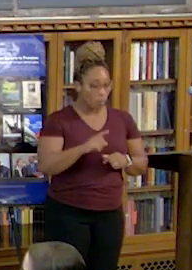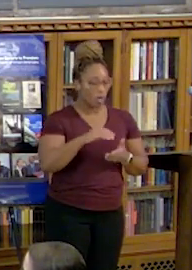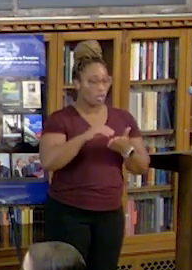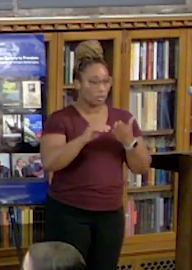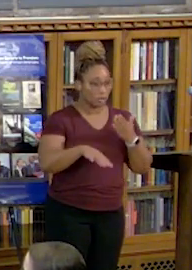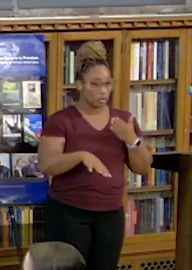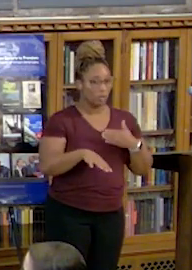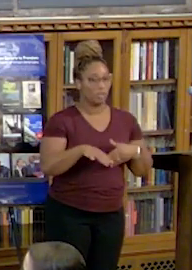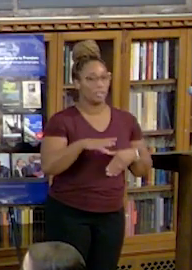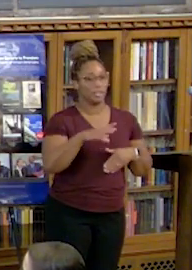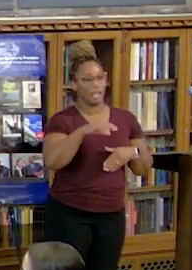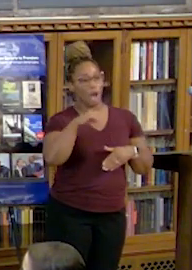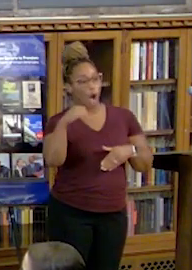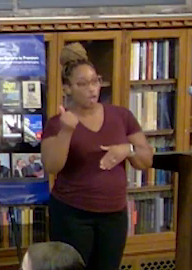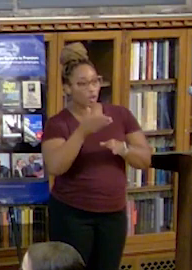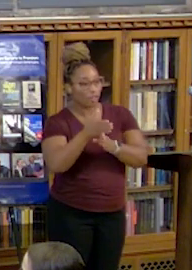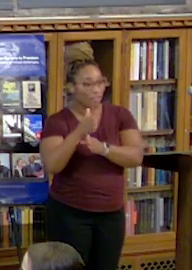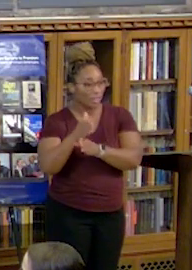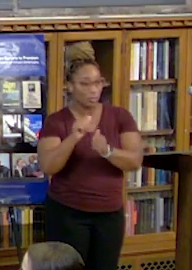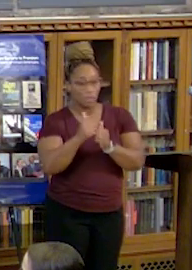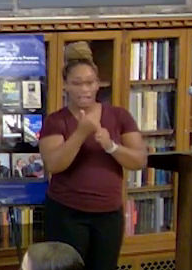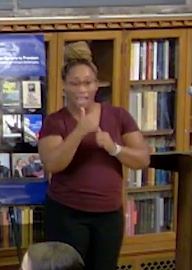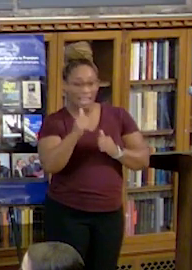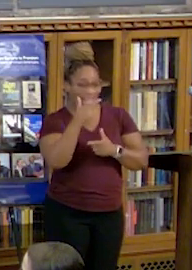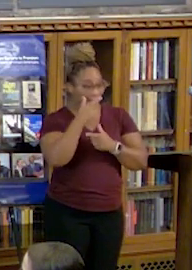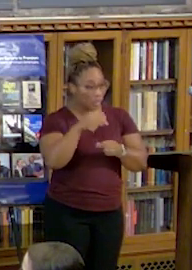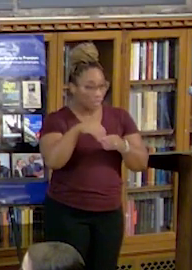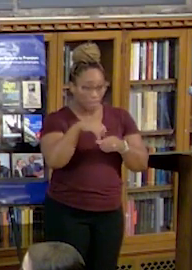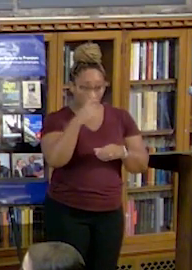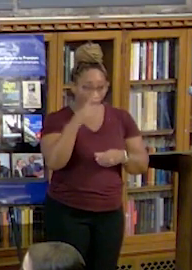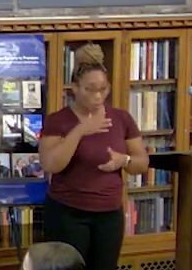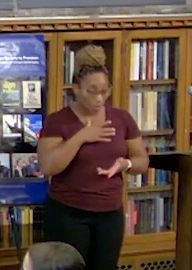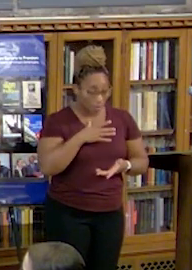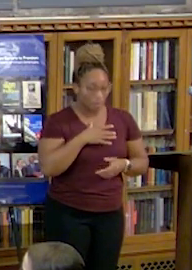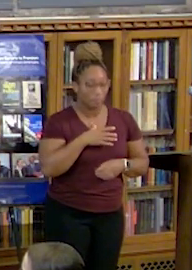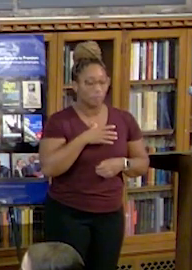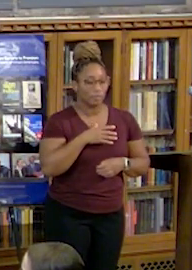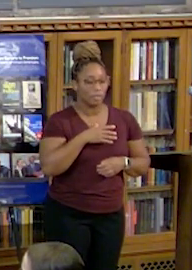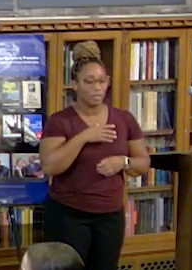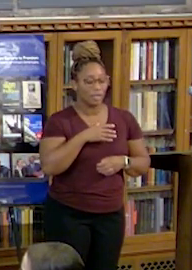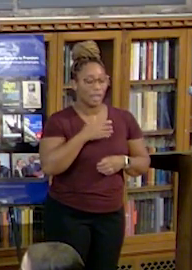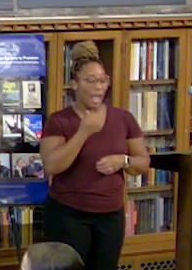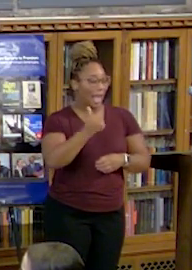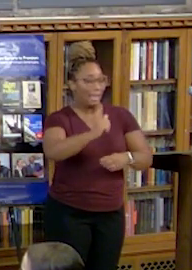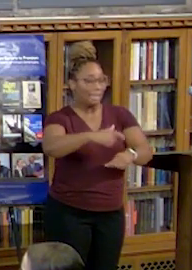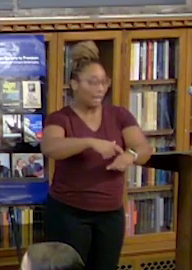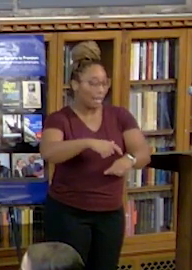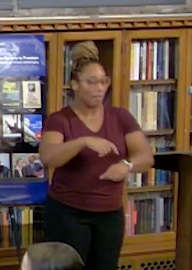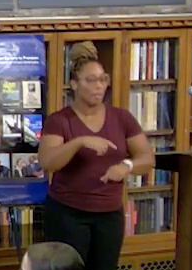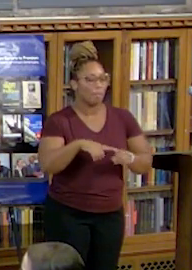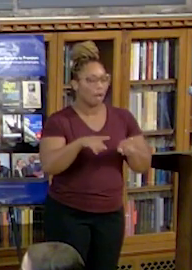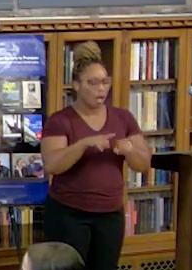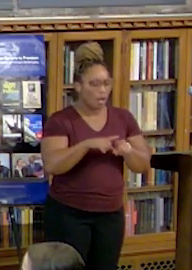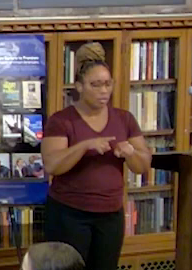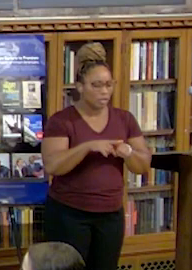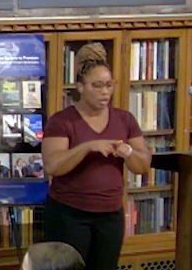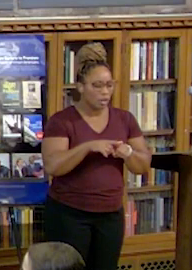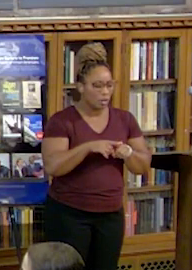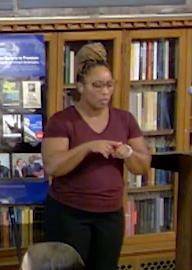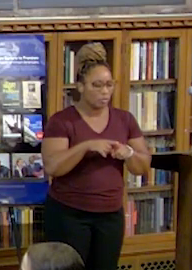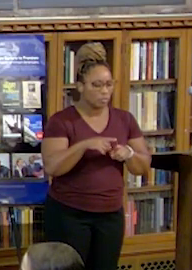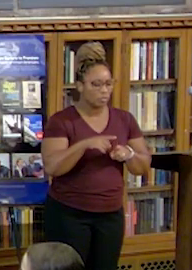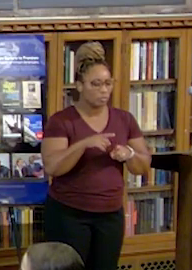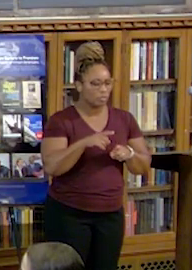students in other fields with any sort of interest in black women uh in any point in time but also the turn